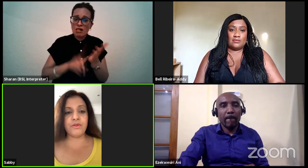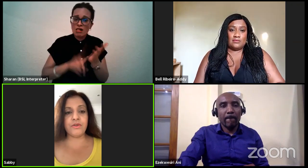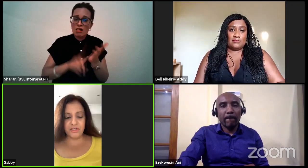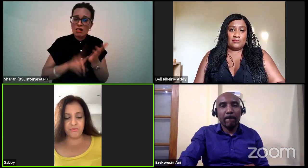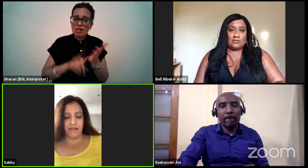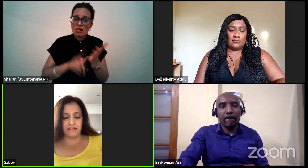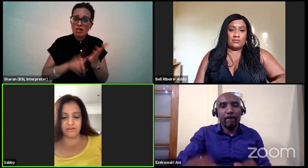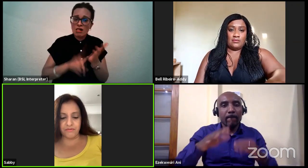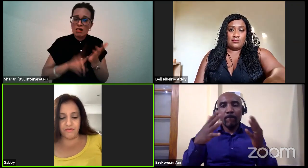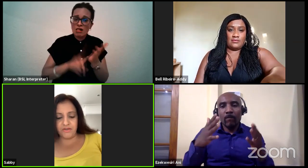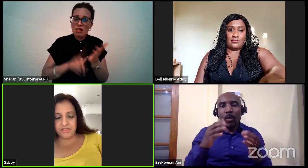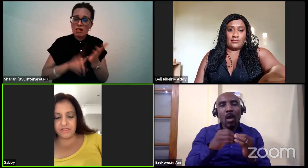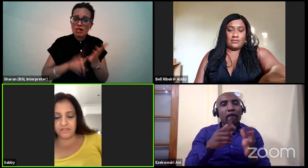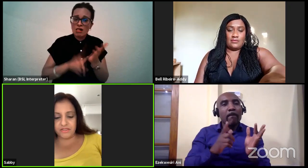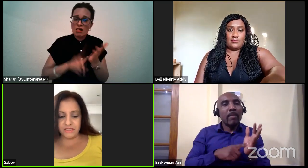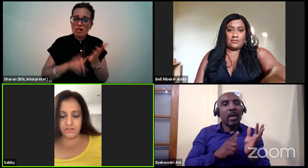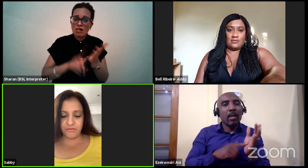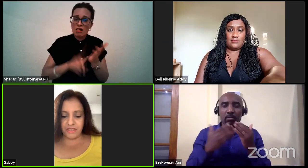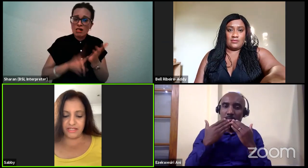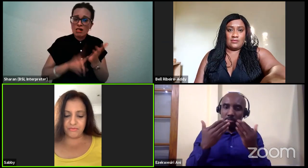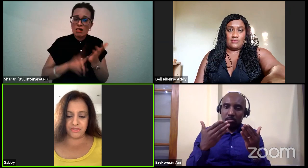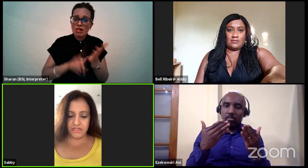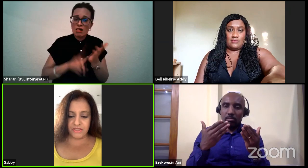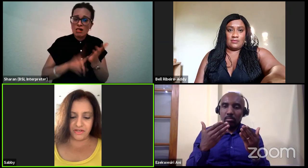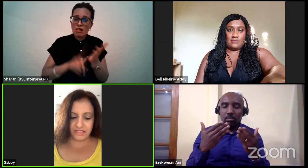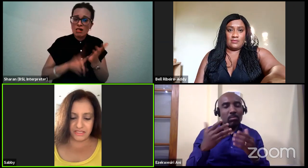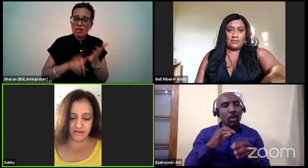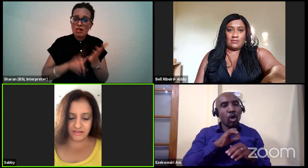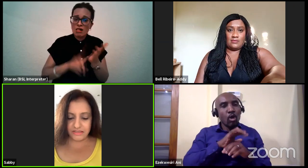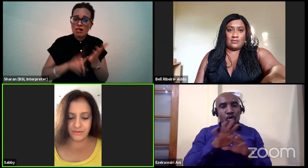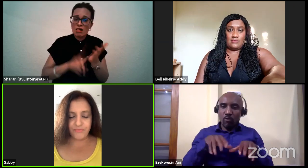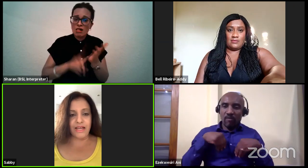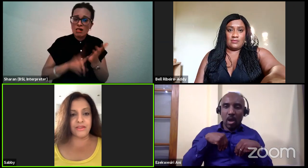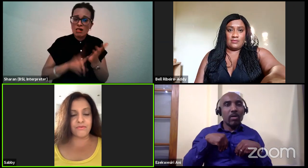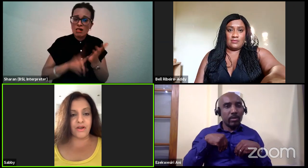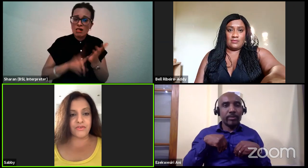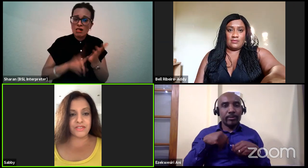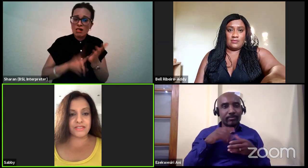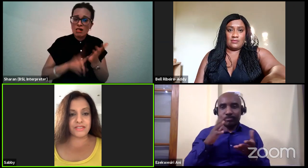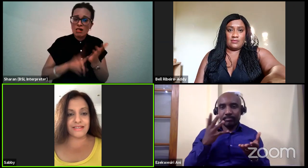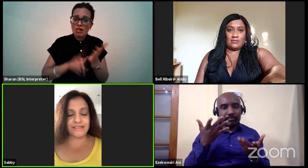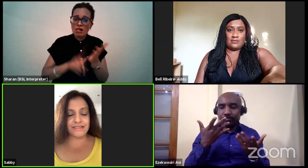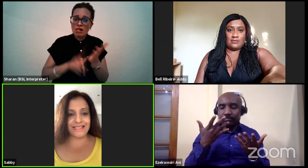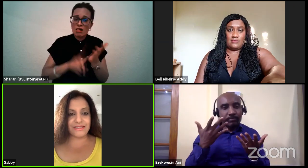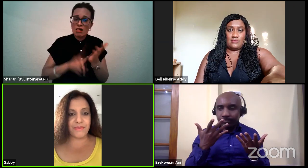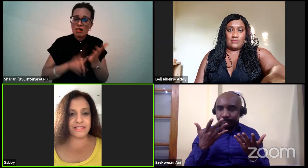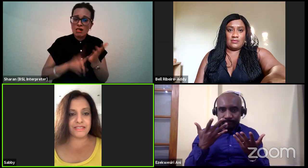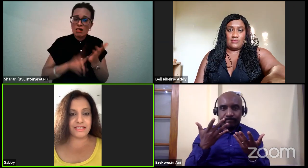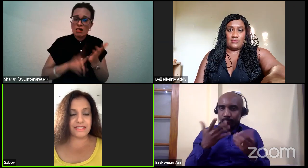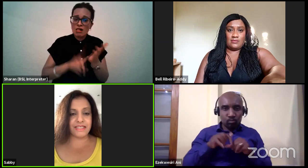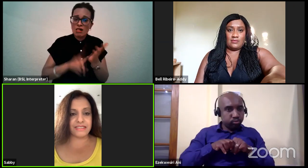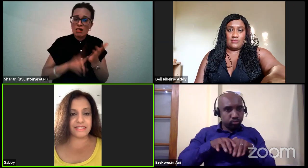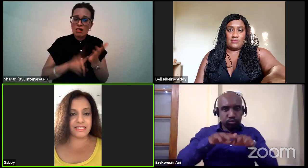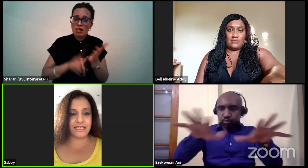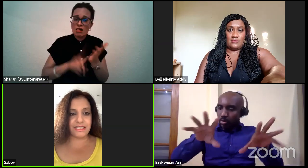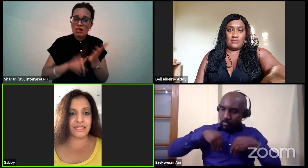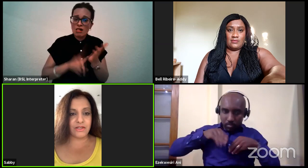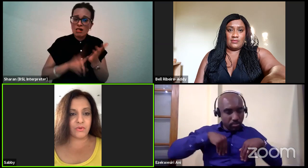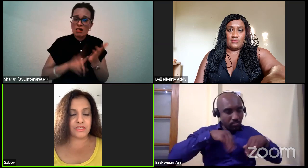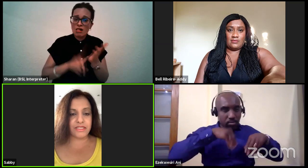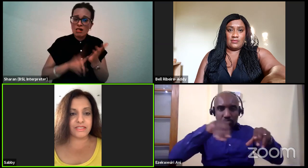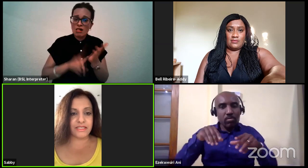Thank you very much, Belle. The virus doesn't discriminate, but society does. And the virus has exacerbated